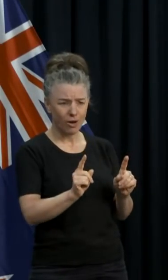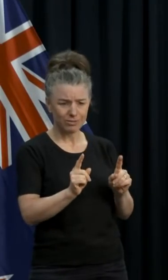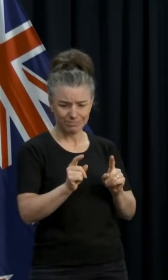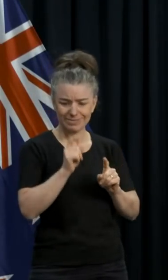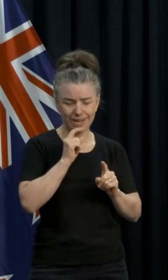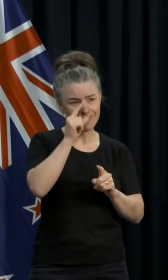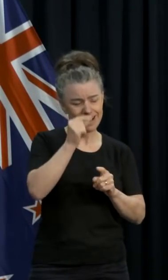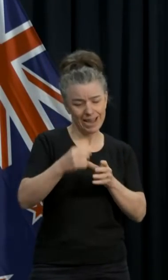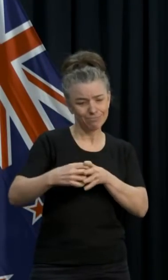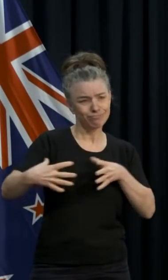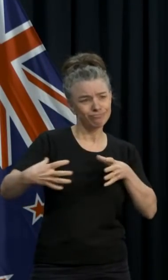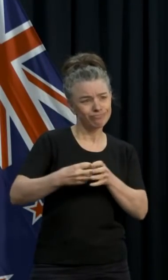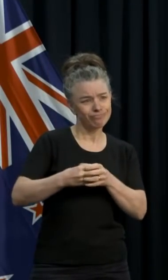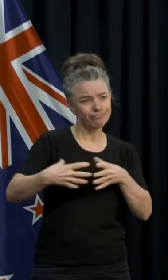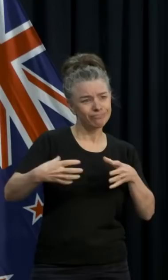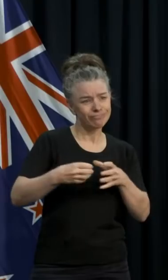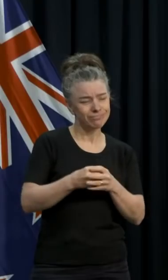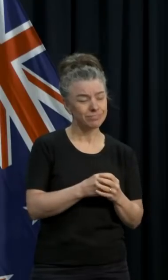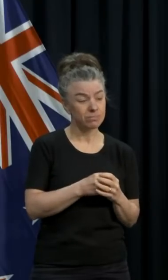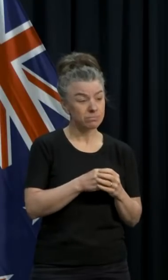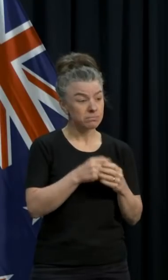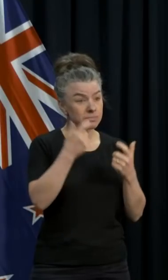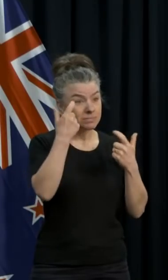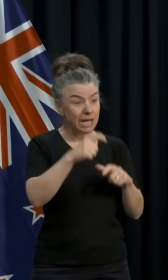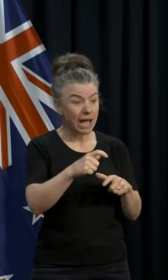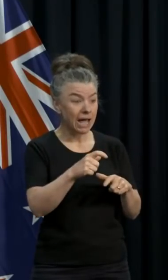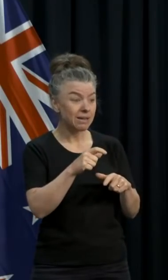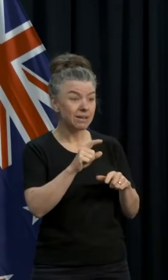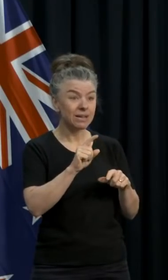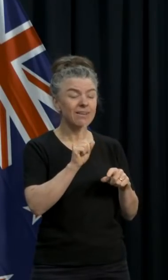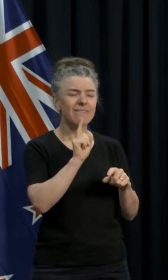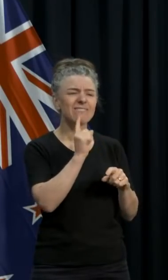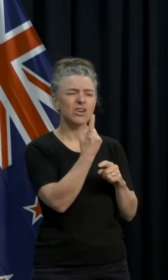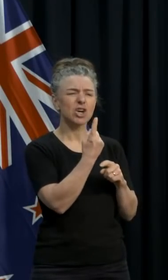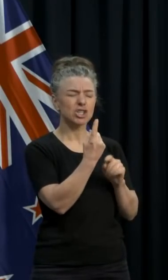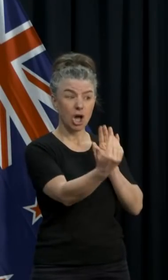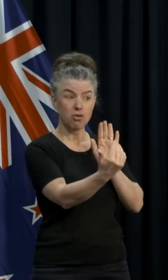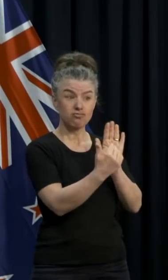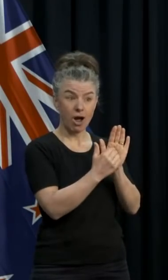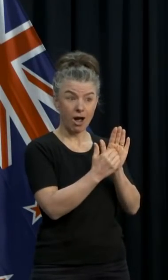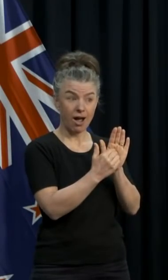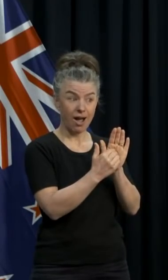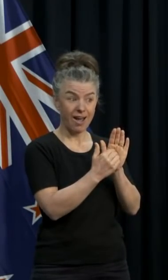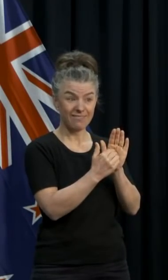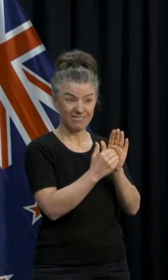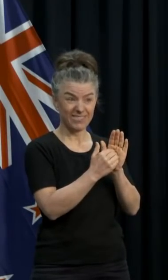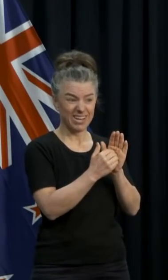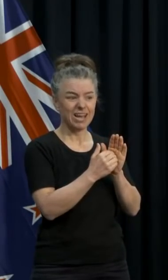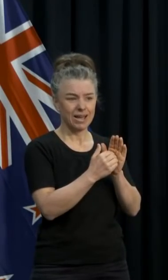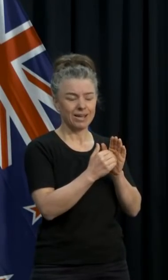at the facility and where they are in the duration of their stay. So for instance, there are normally